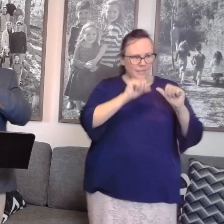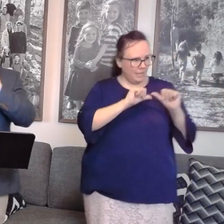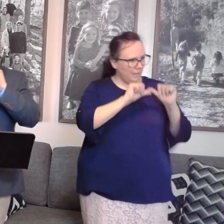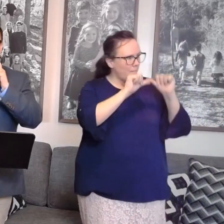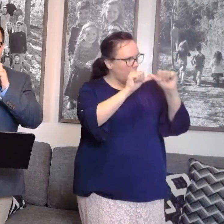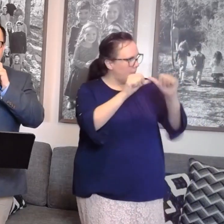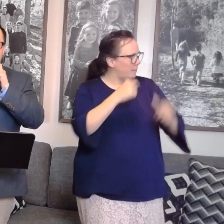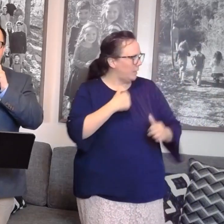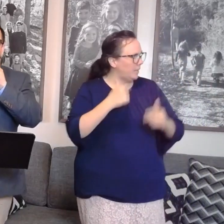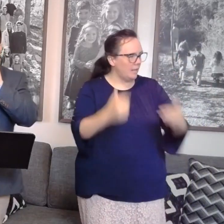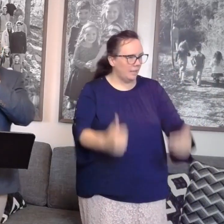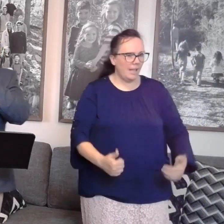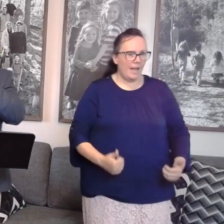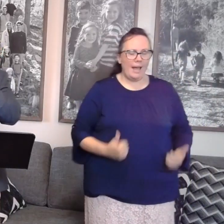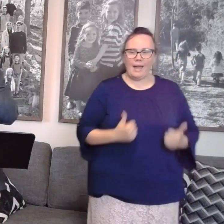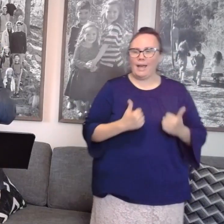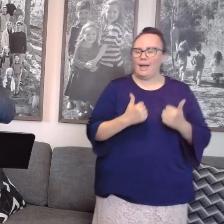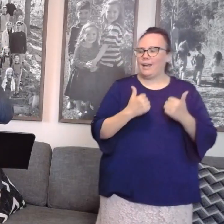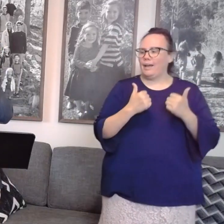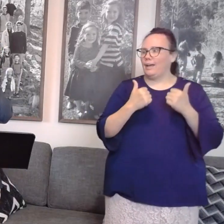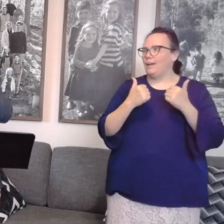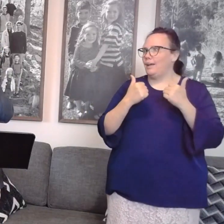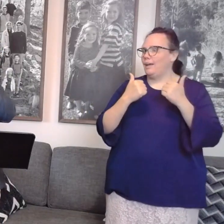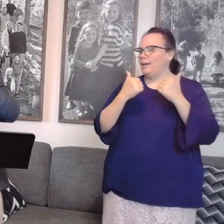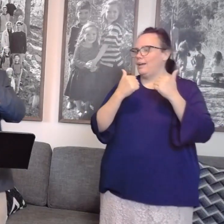Jesus is keeping me